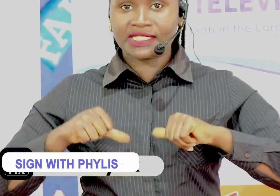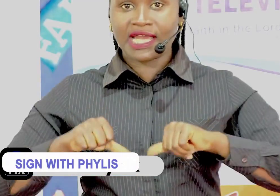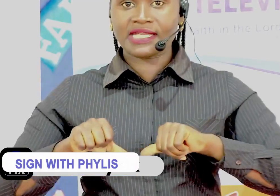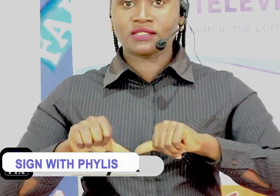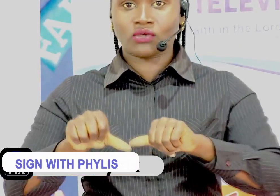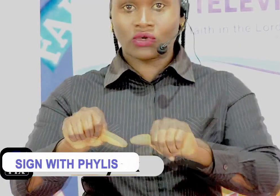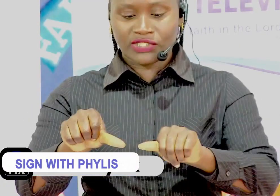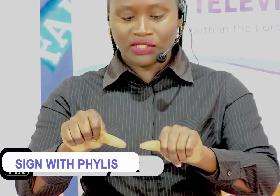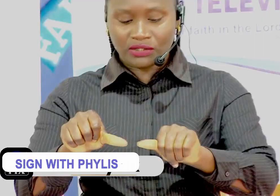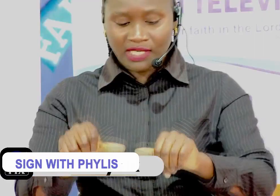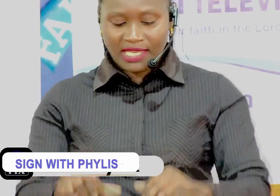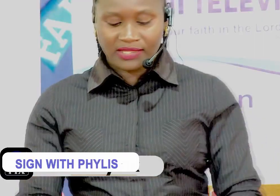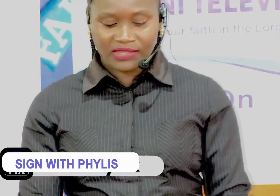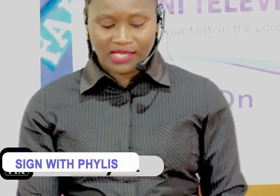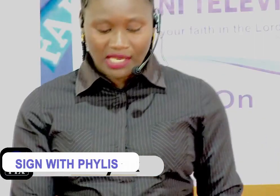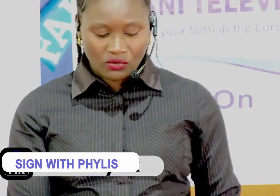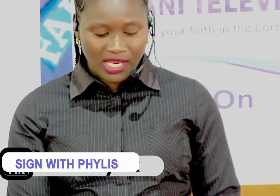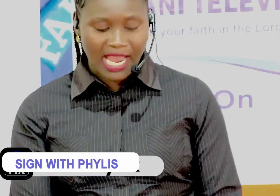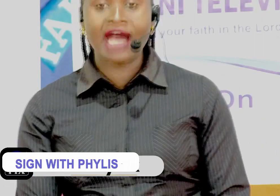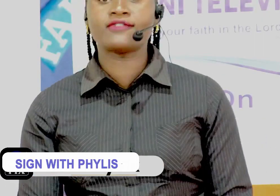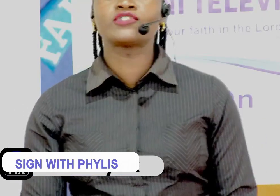us continue. And then we have she.